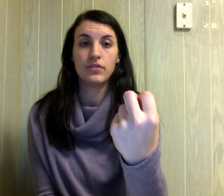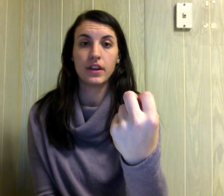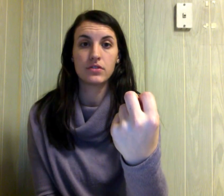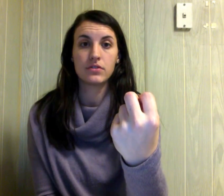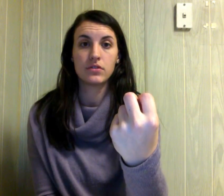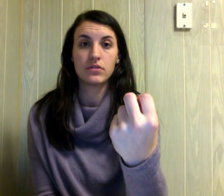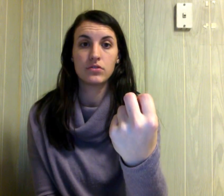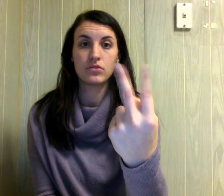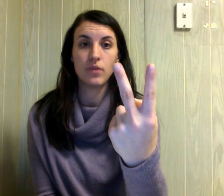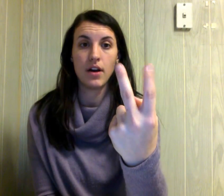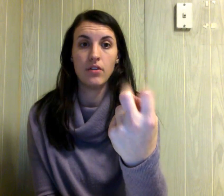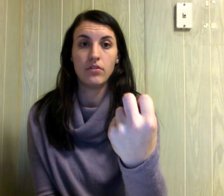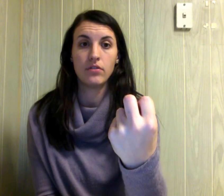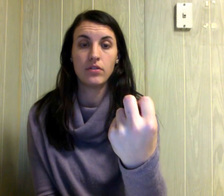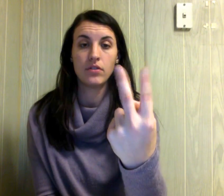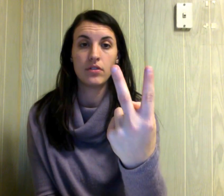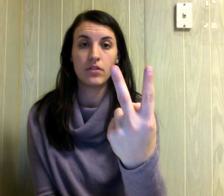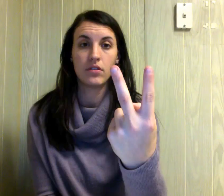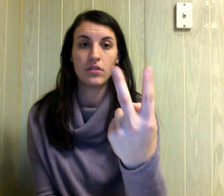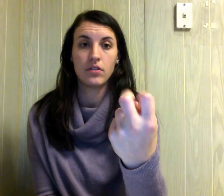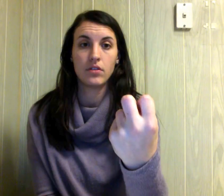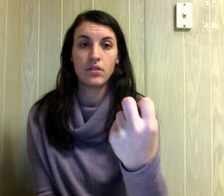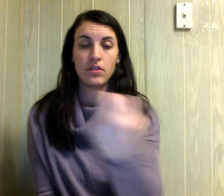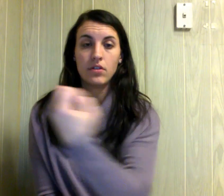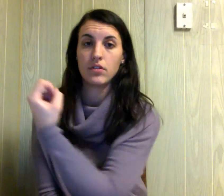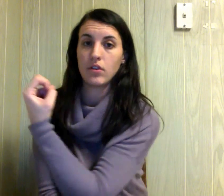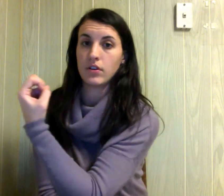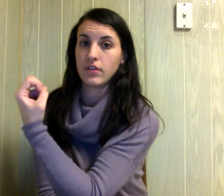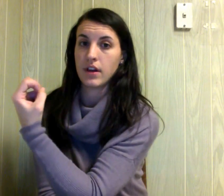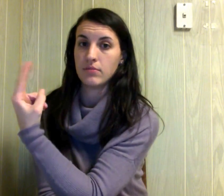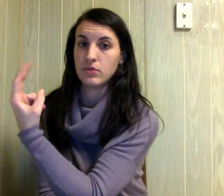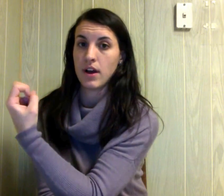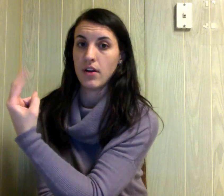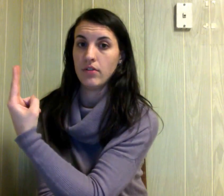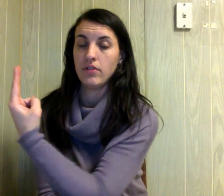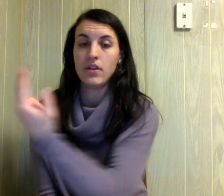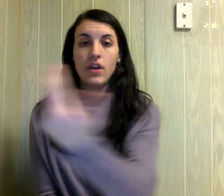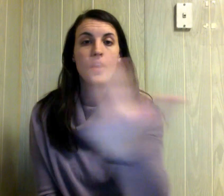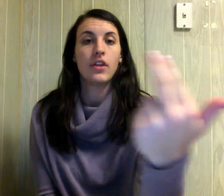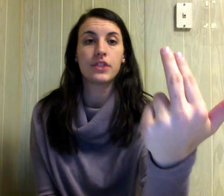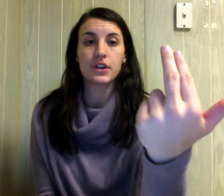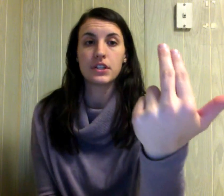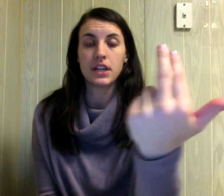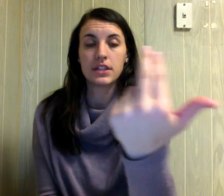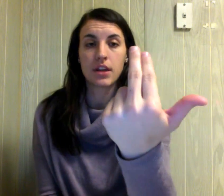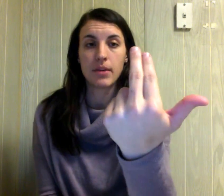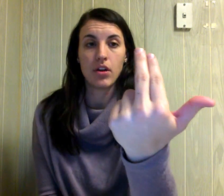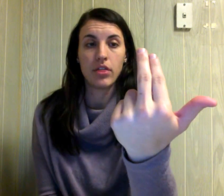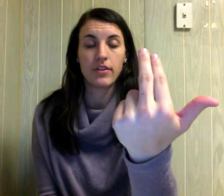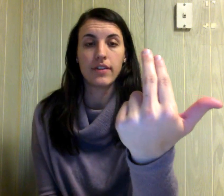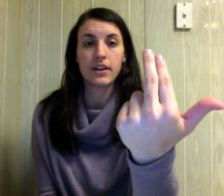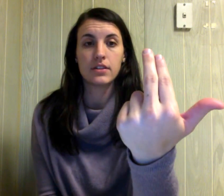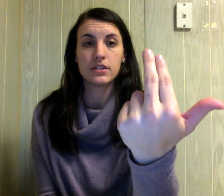fingers. 12 on your thumb. 12. 13 is going to be all 3 fingers, and you